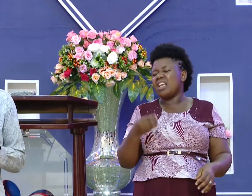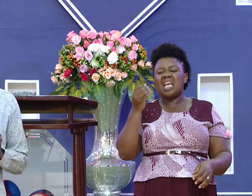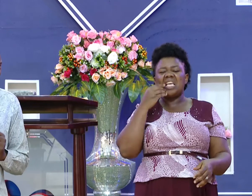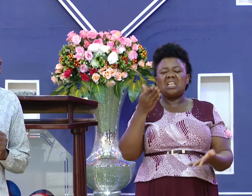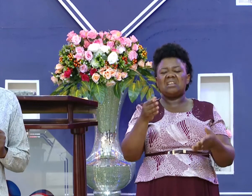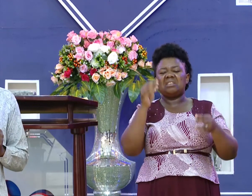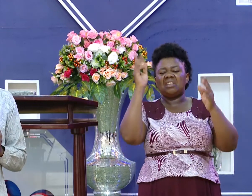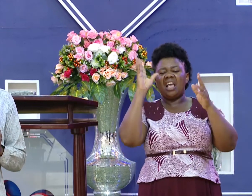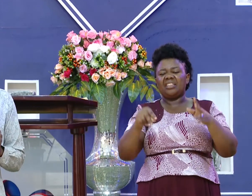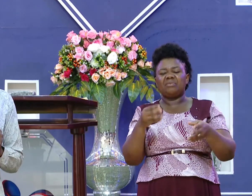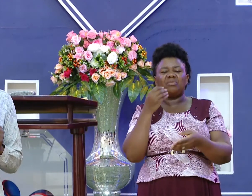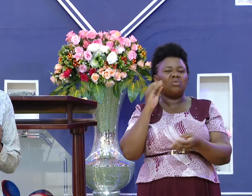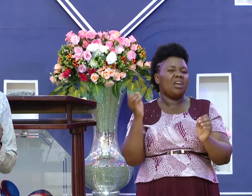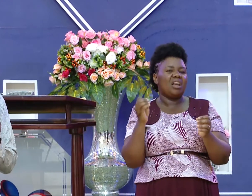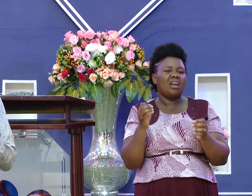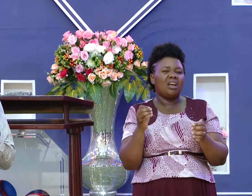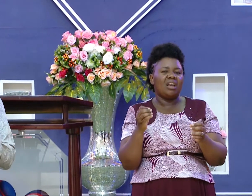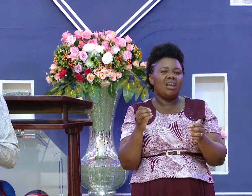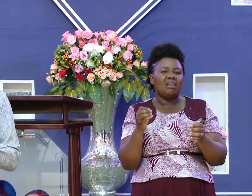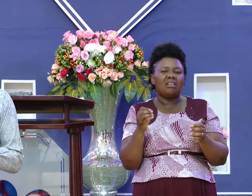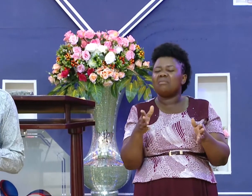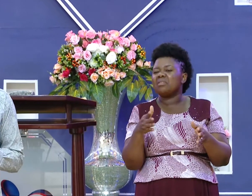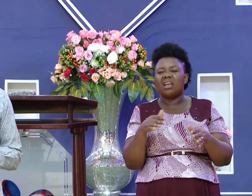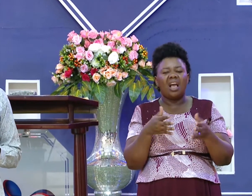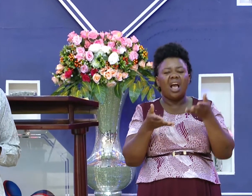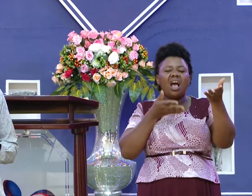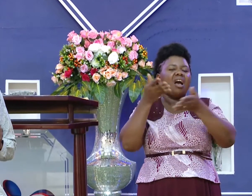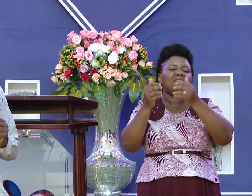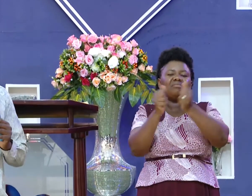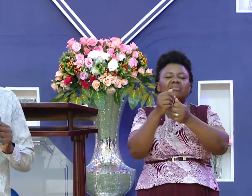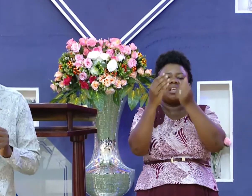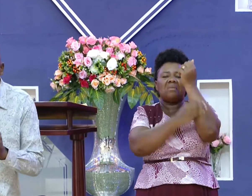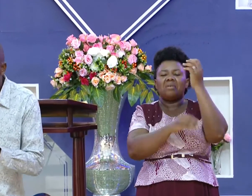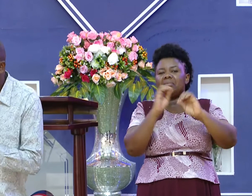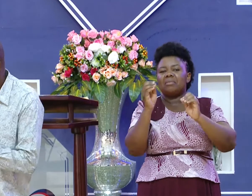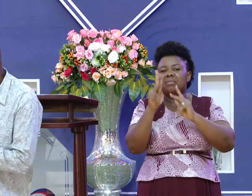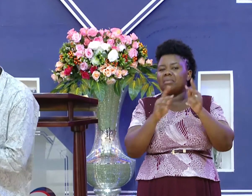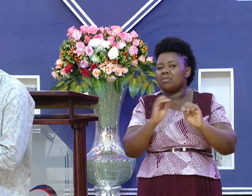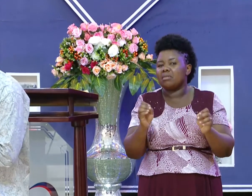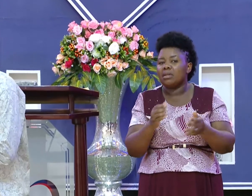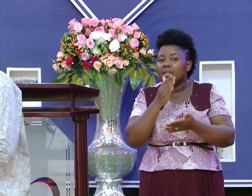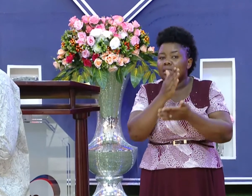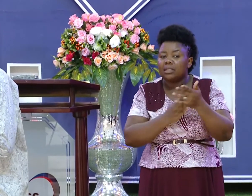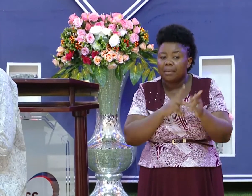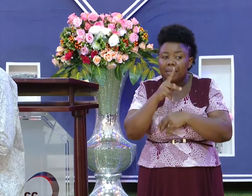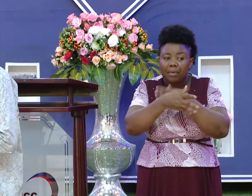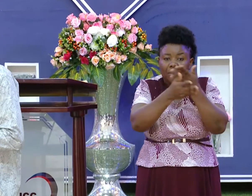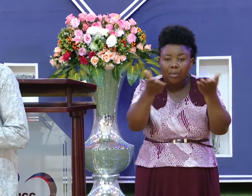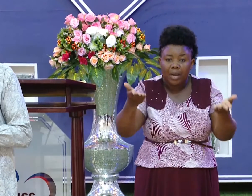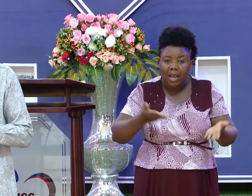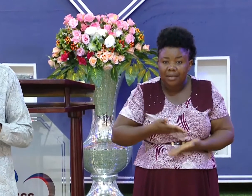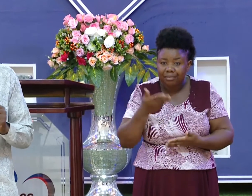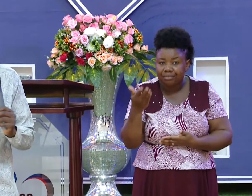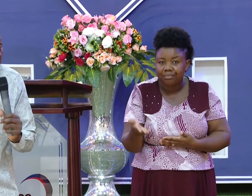I don't easily eat everything. I don't easily talk to poor people. There are some people that